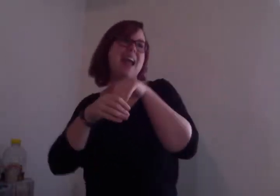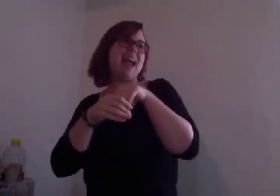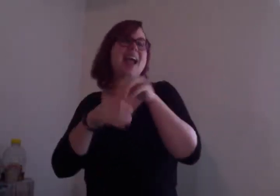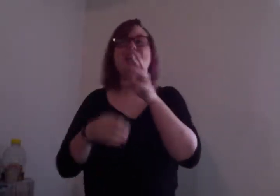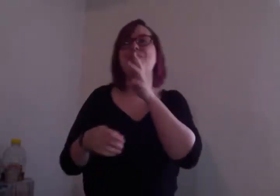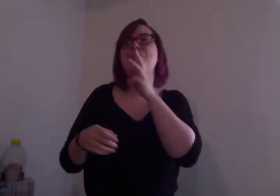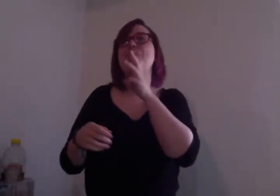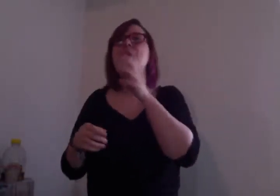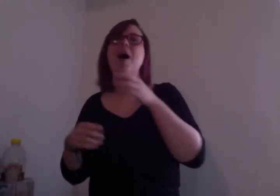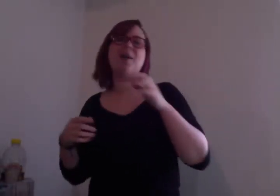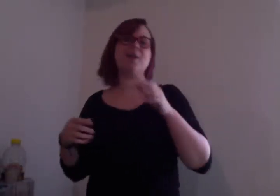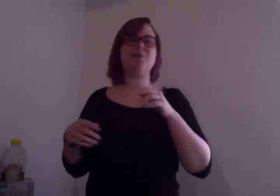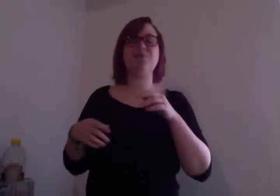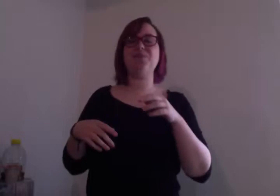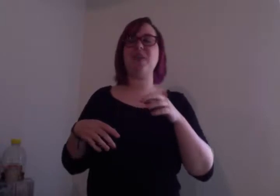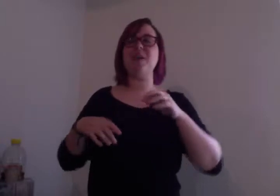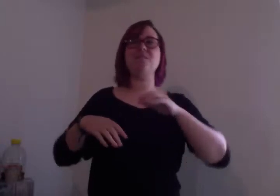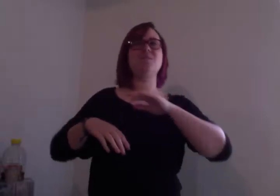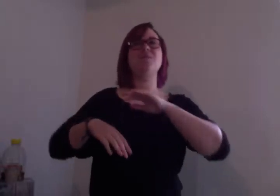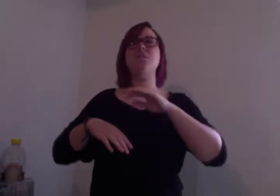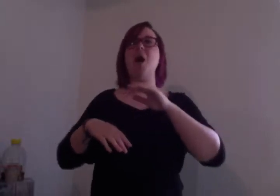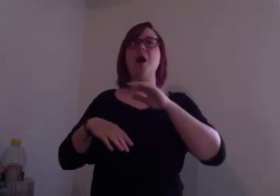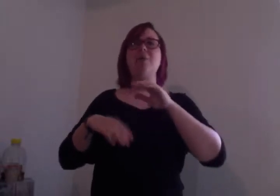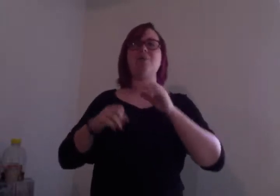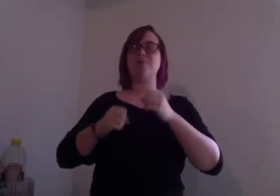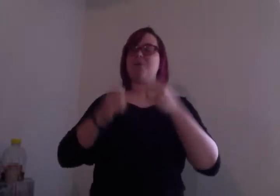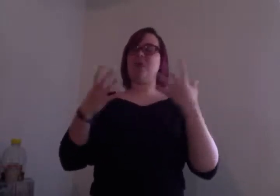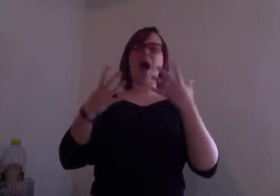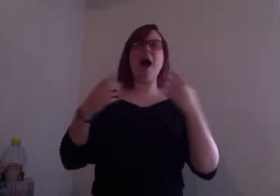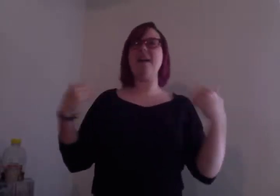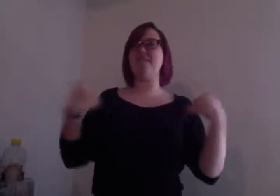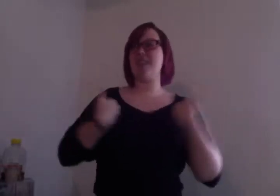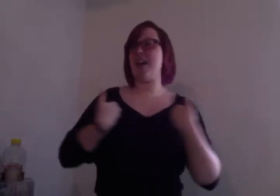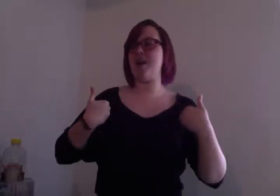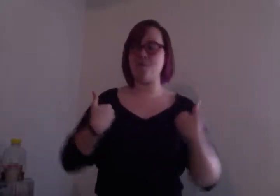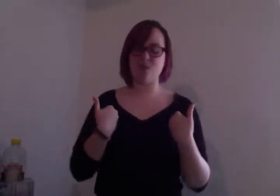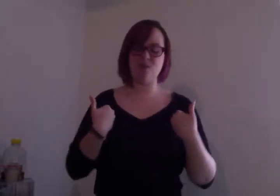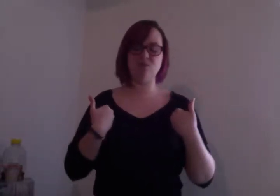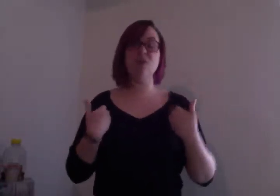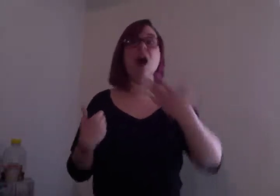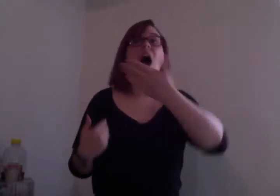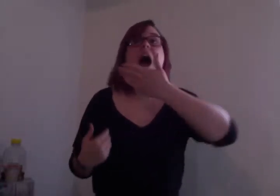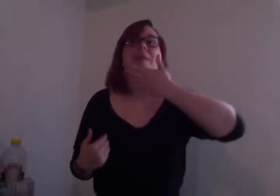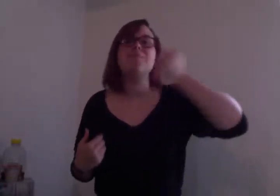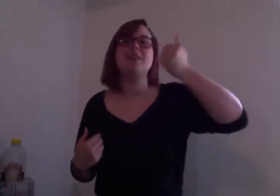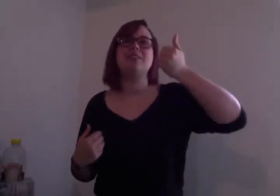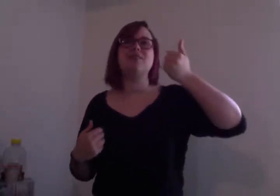full of pirates, wicked ones, with a specially wicked leader, Captain